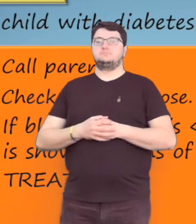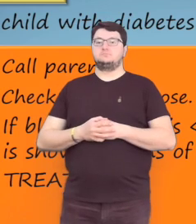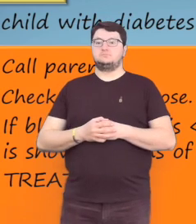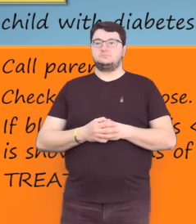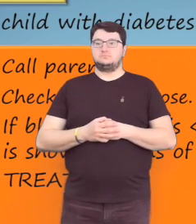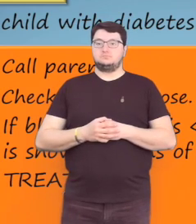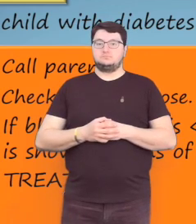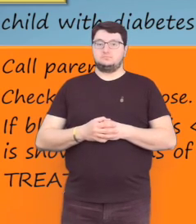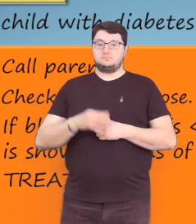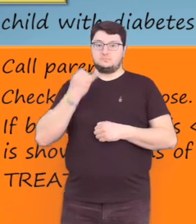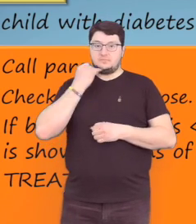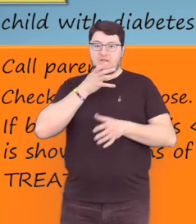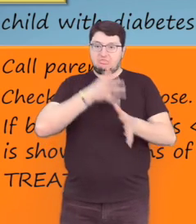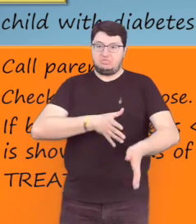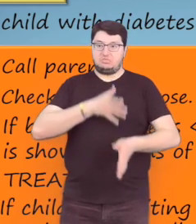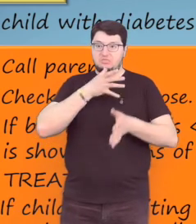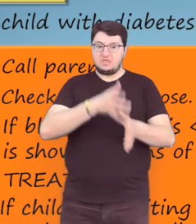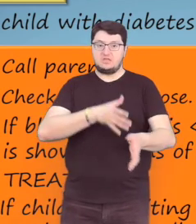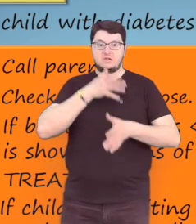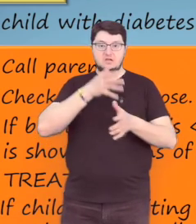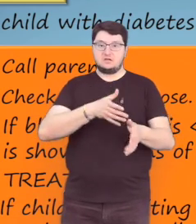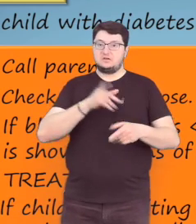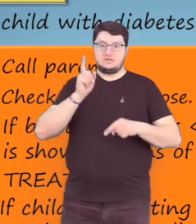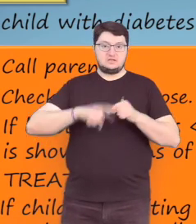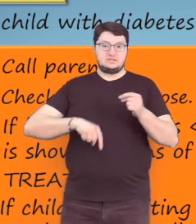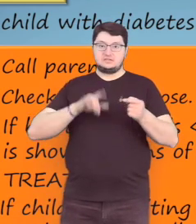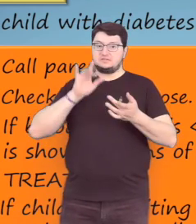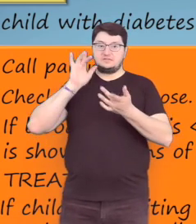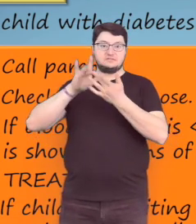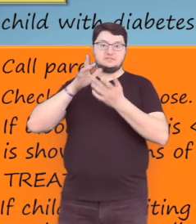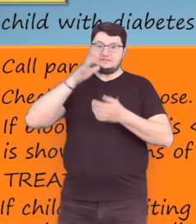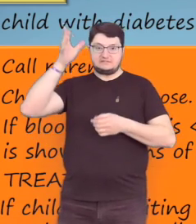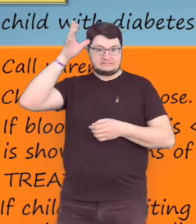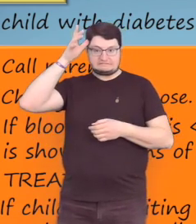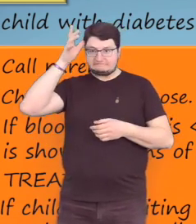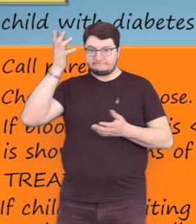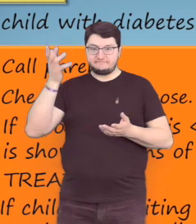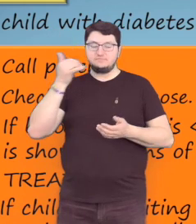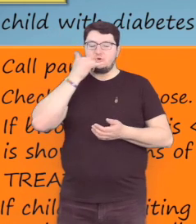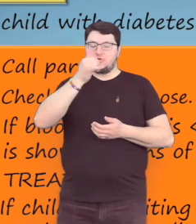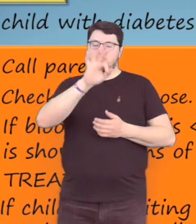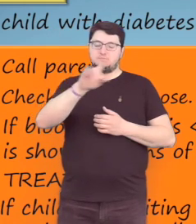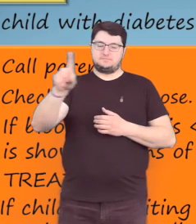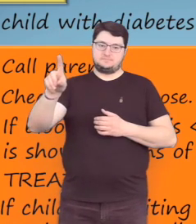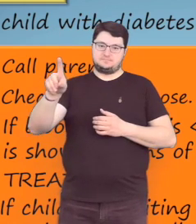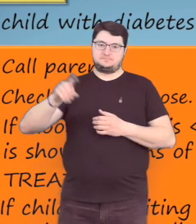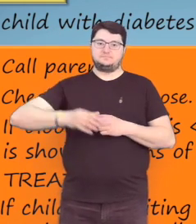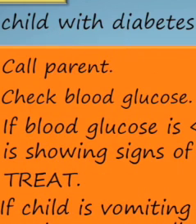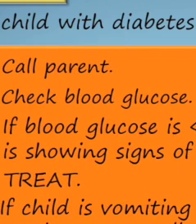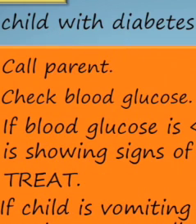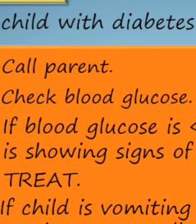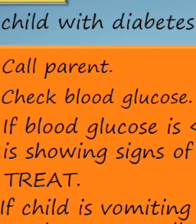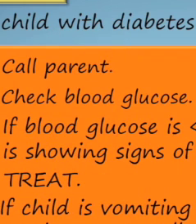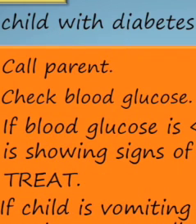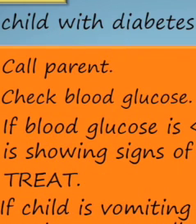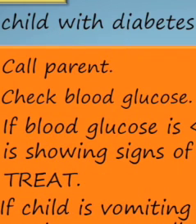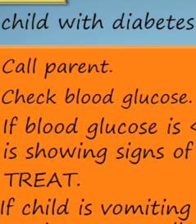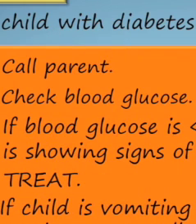treat. If they are vomiting and you cannot reach their parent, call 911.